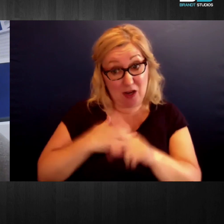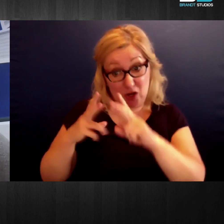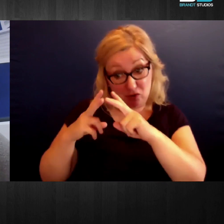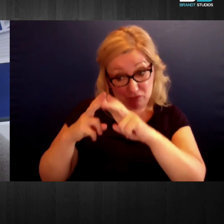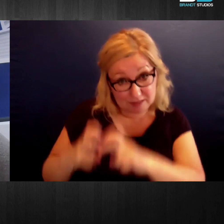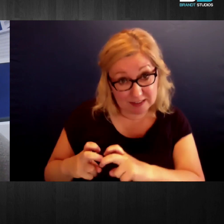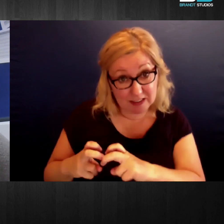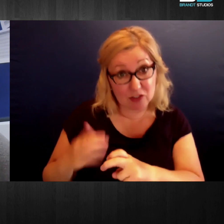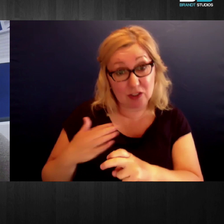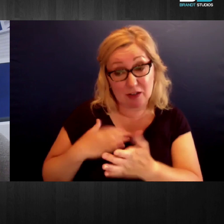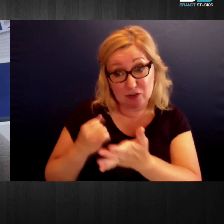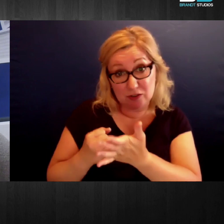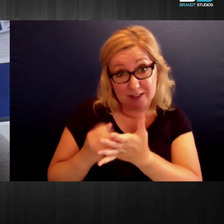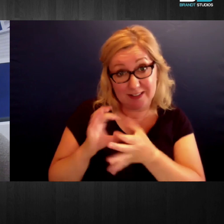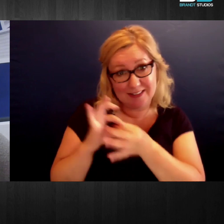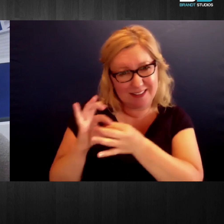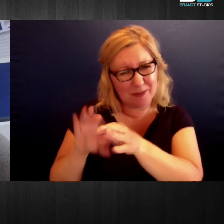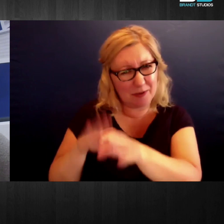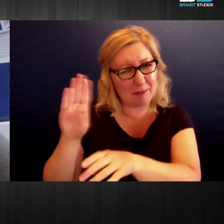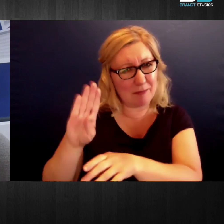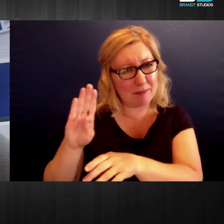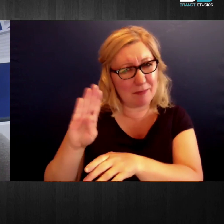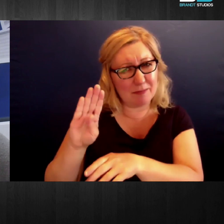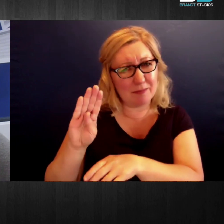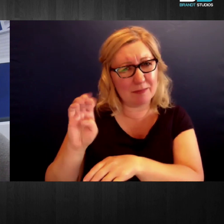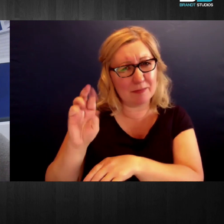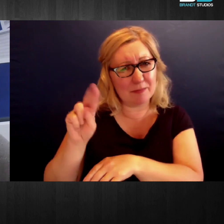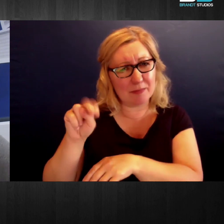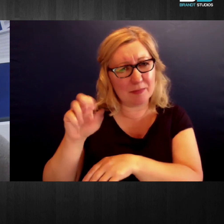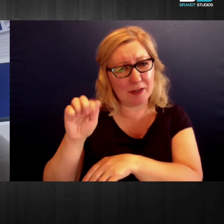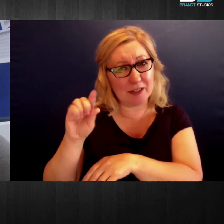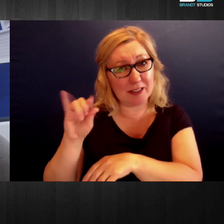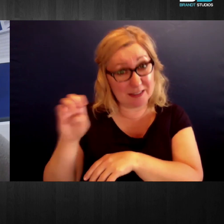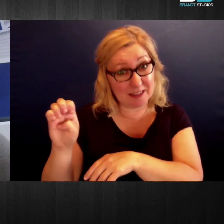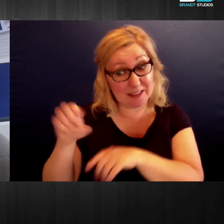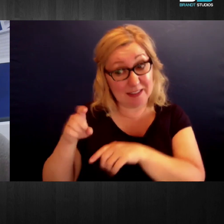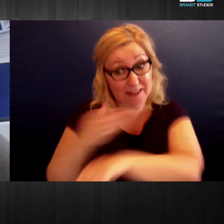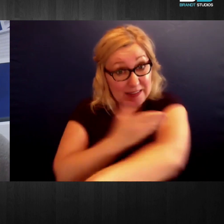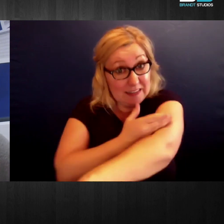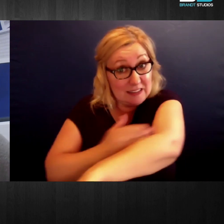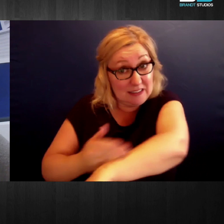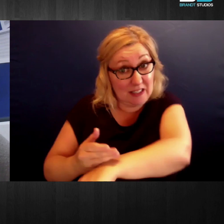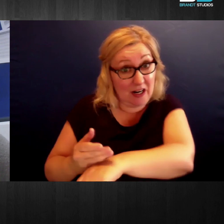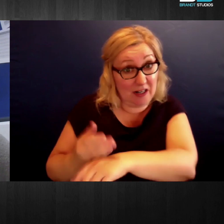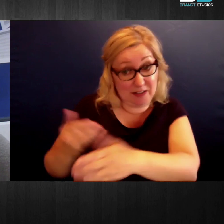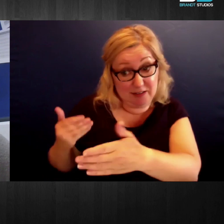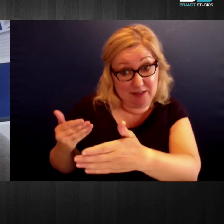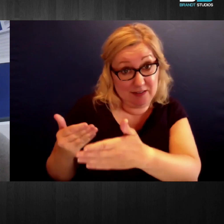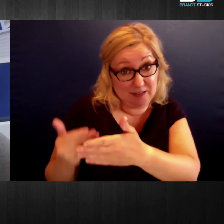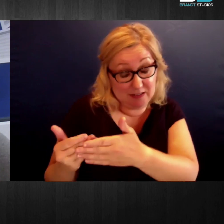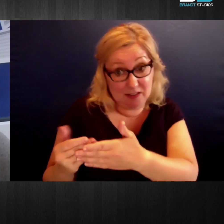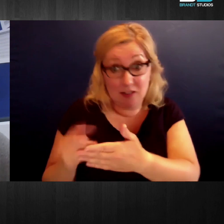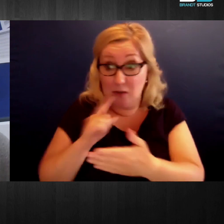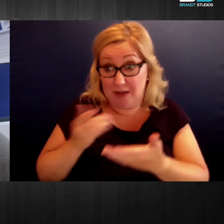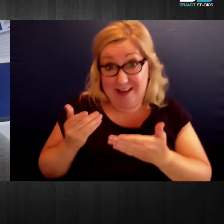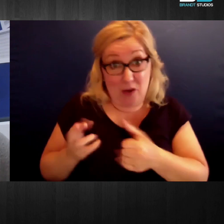Bernadine mentioned, we're still kind of starting that off, but we've already got like some really fascinating and very interesting results from